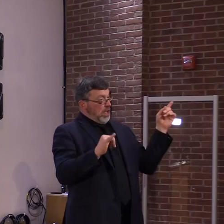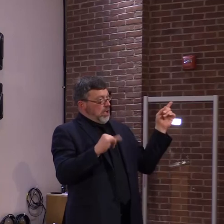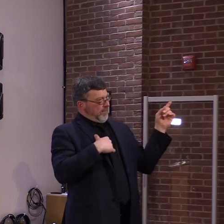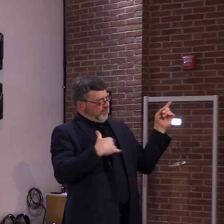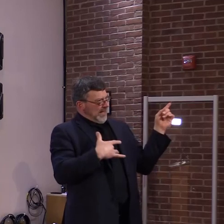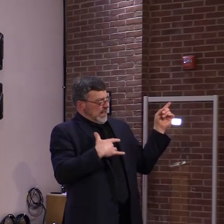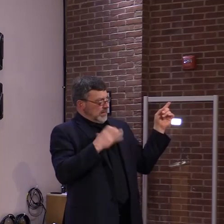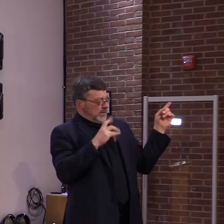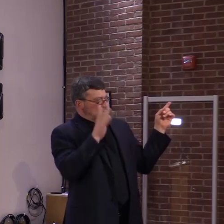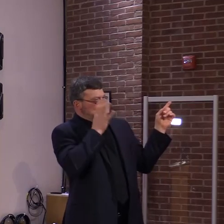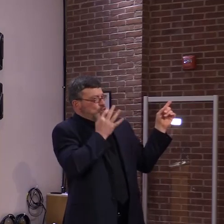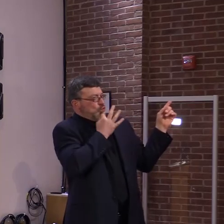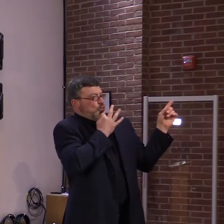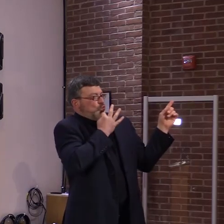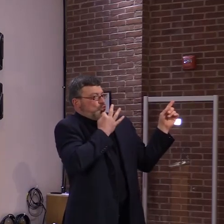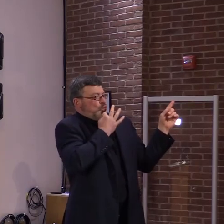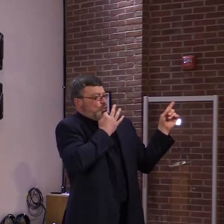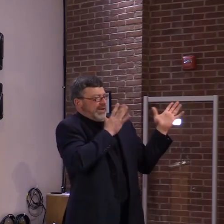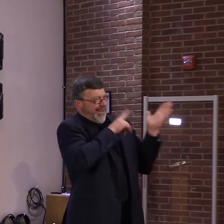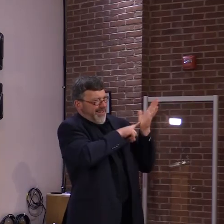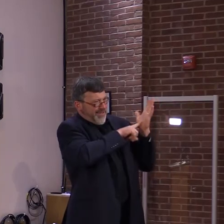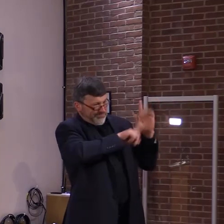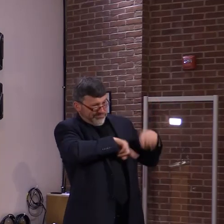That's very good.